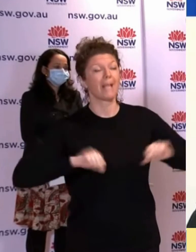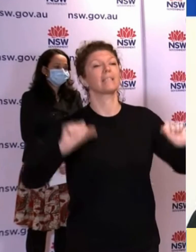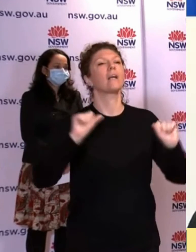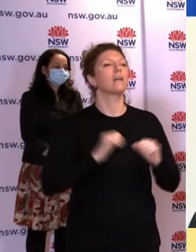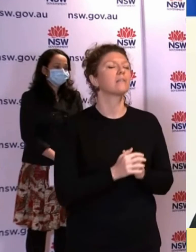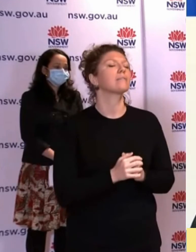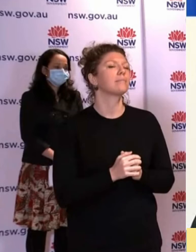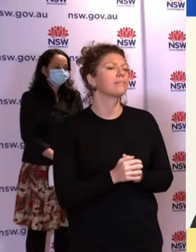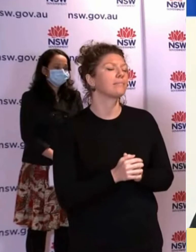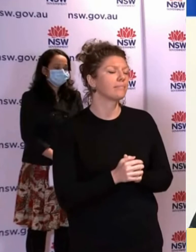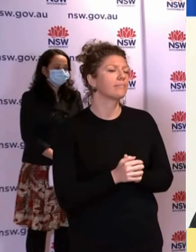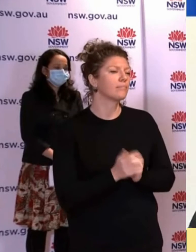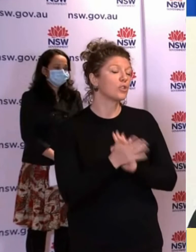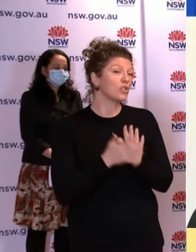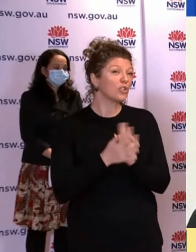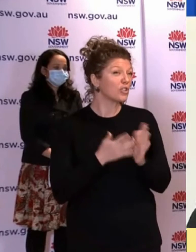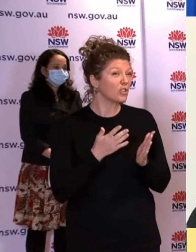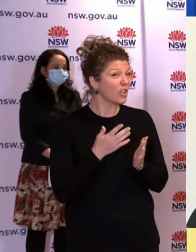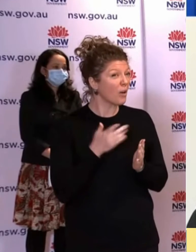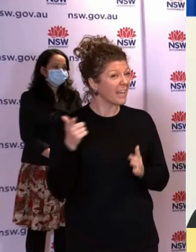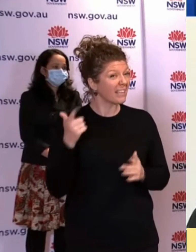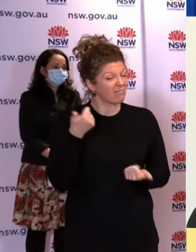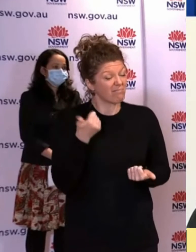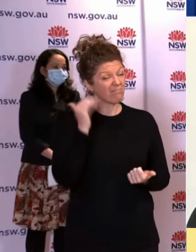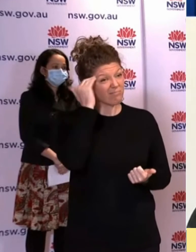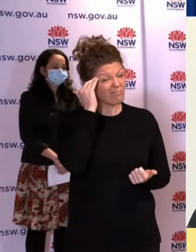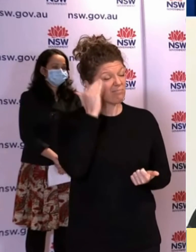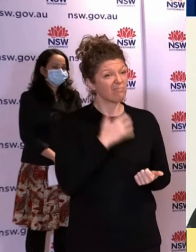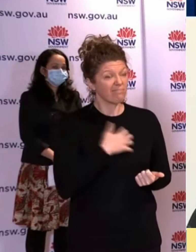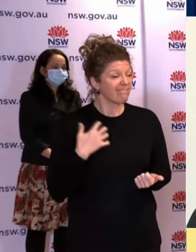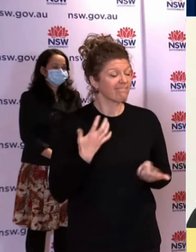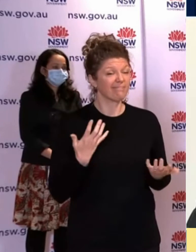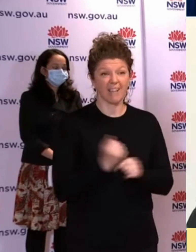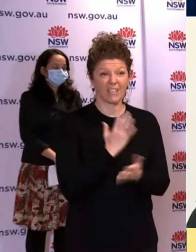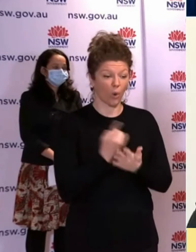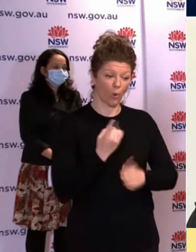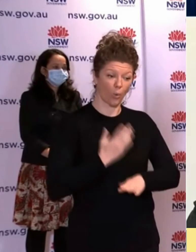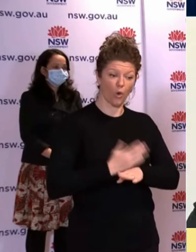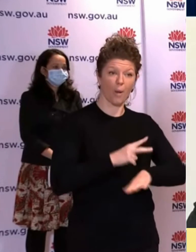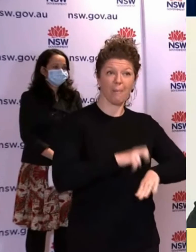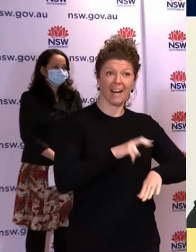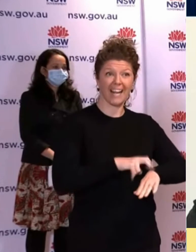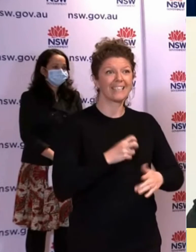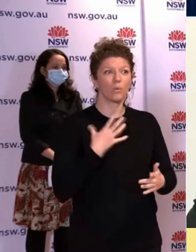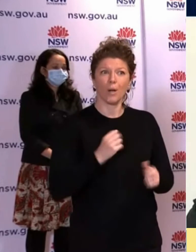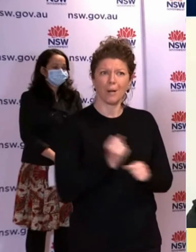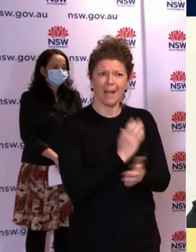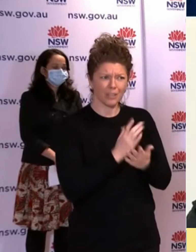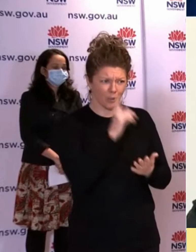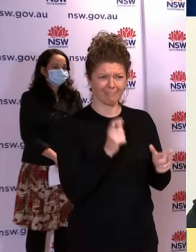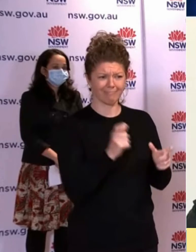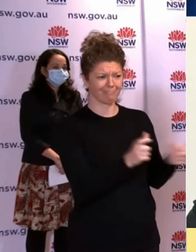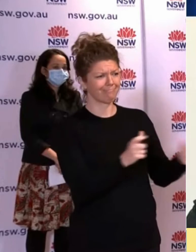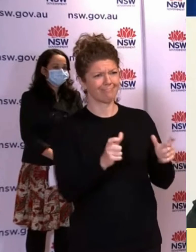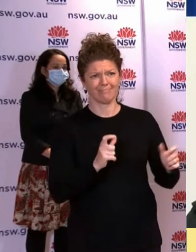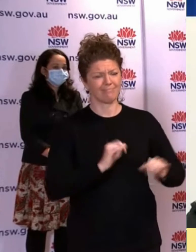an indication of that that determination for New South Wales Police to be a big part of the solution to the